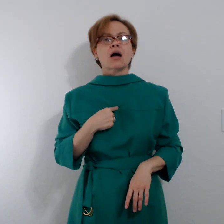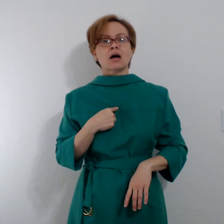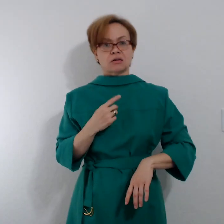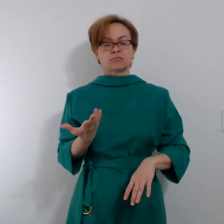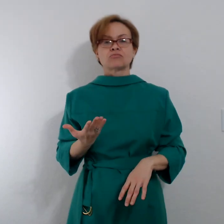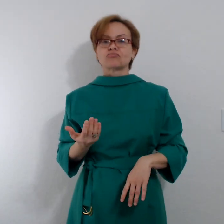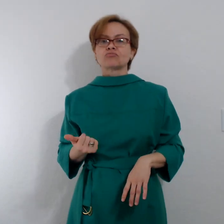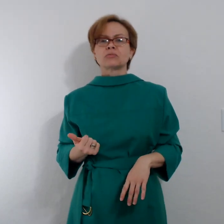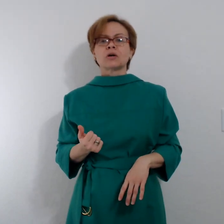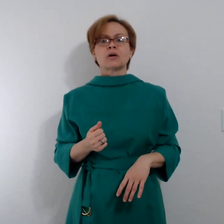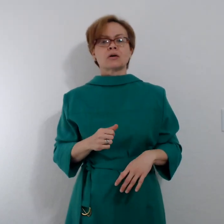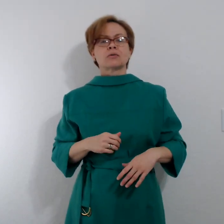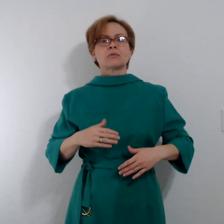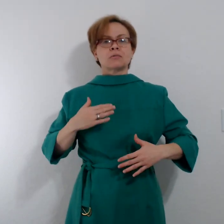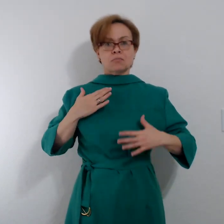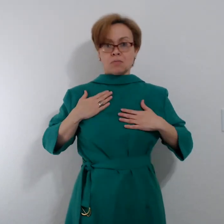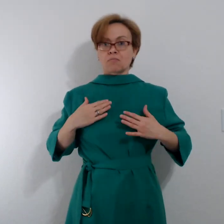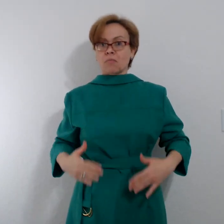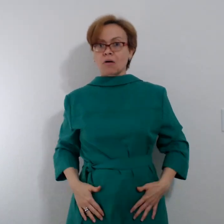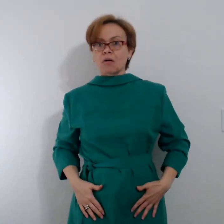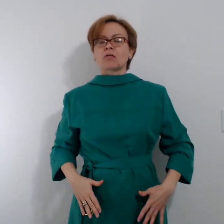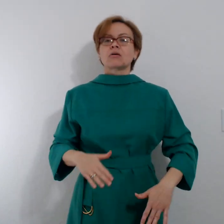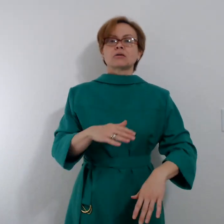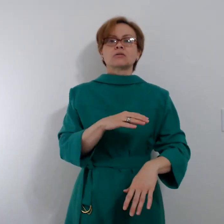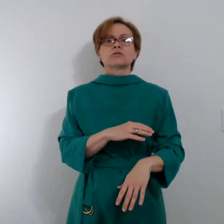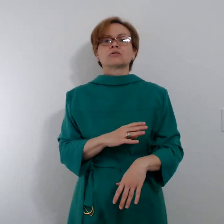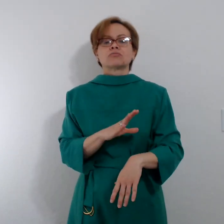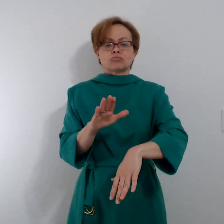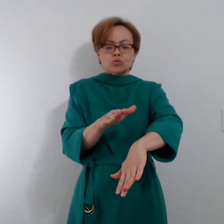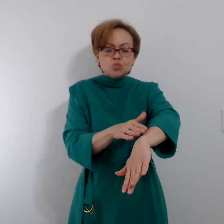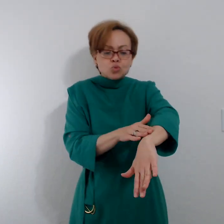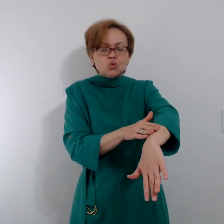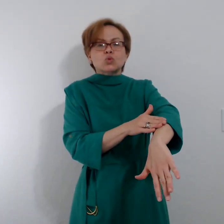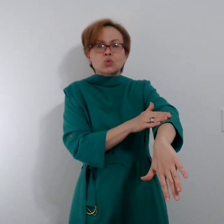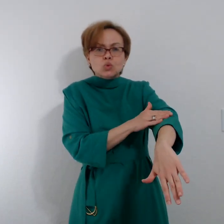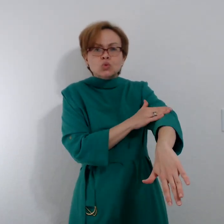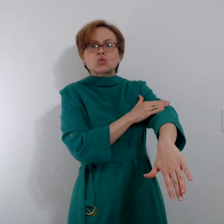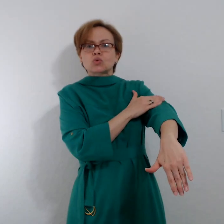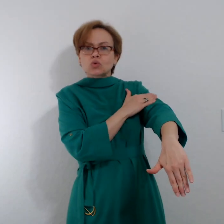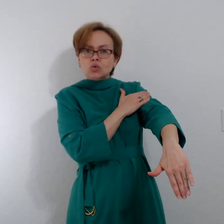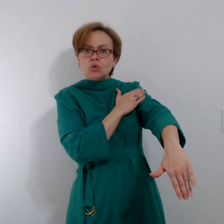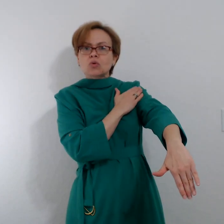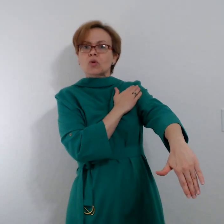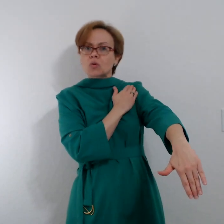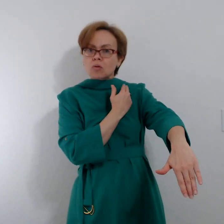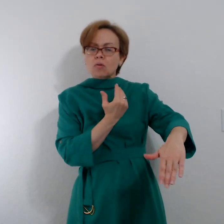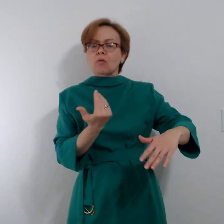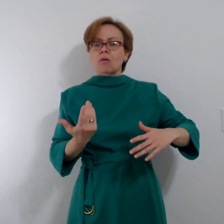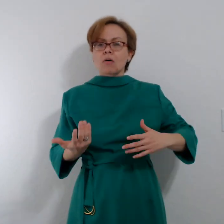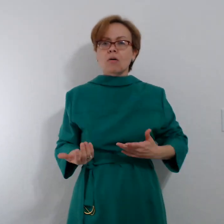would help me hold my breath longer than I had been able to do it. I was completely